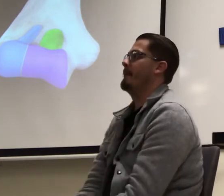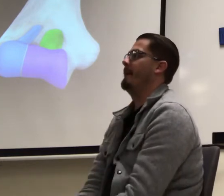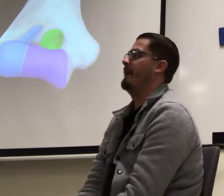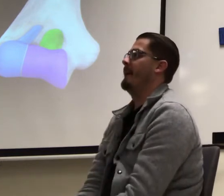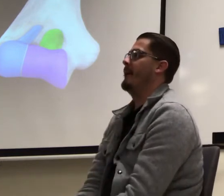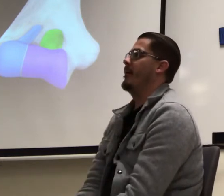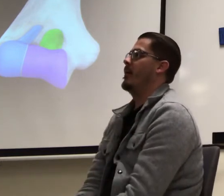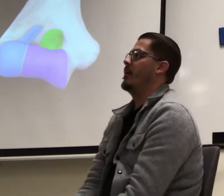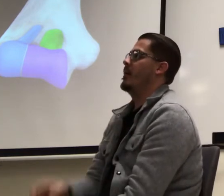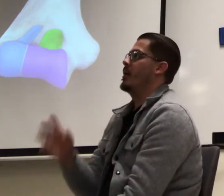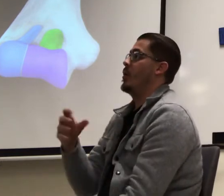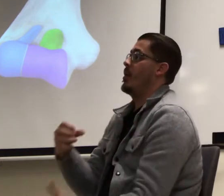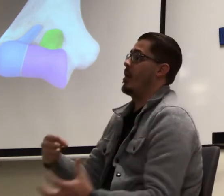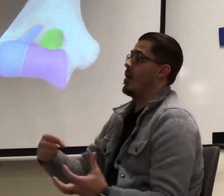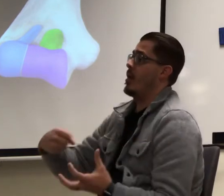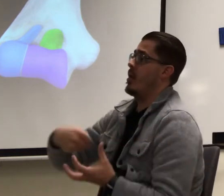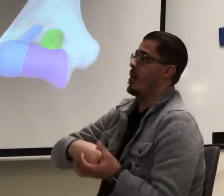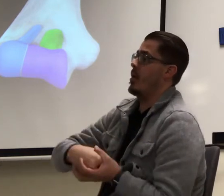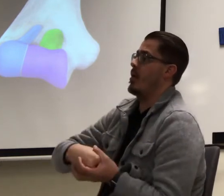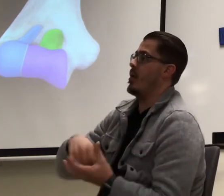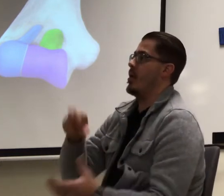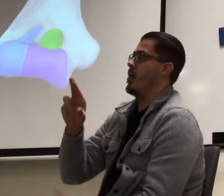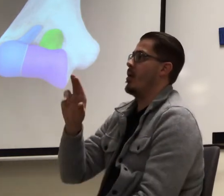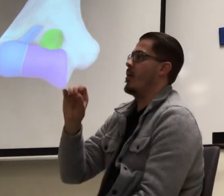coronoid process.